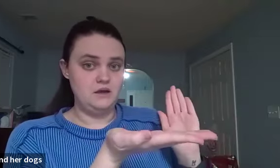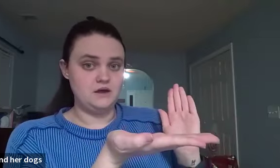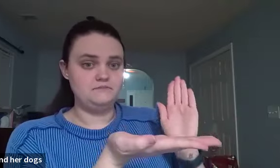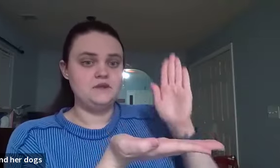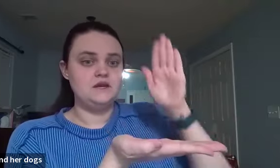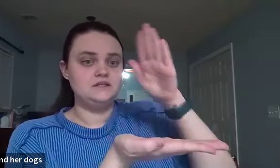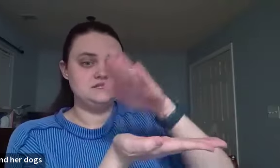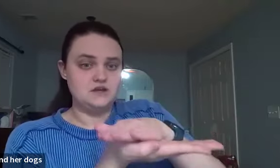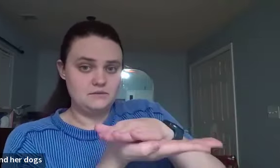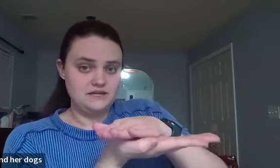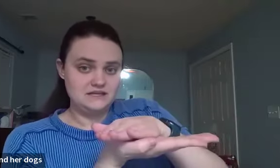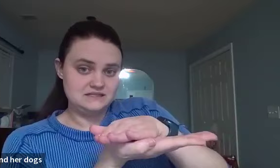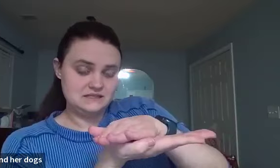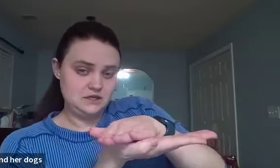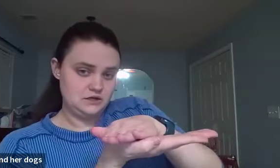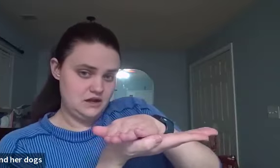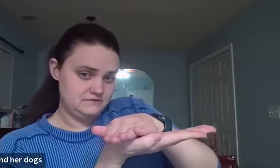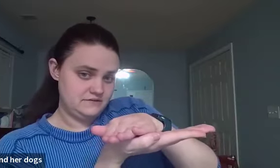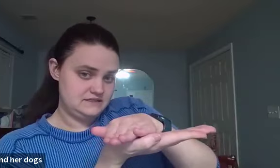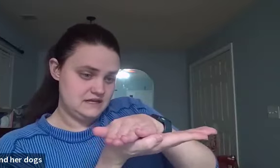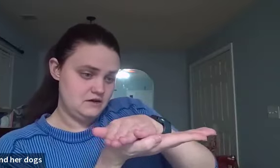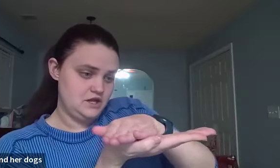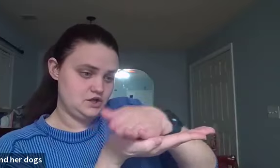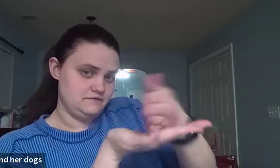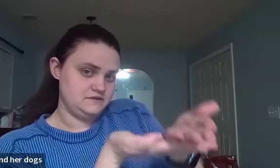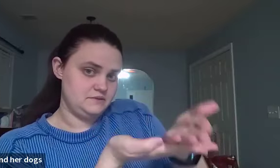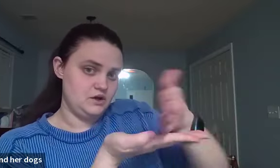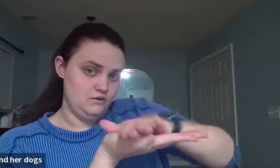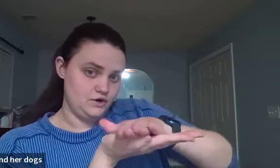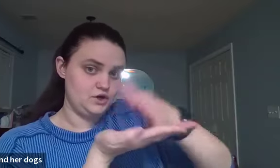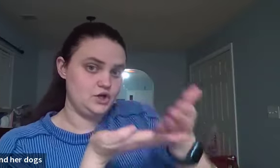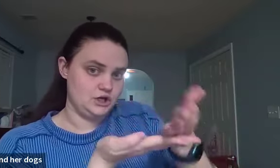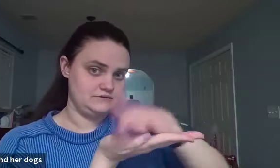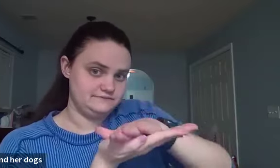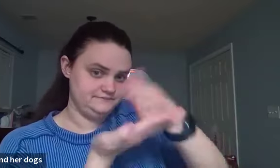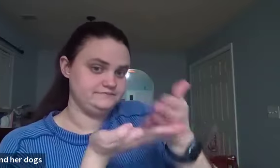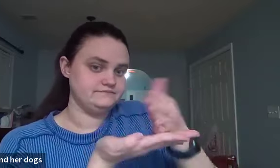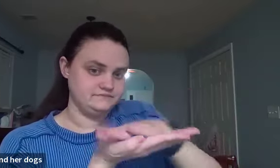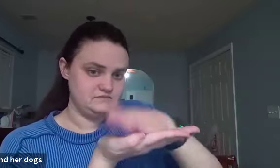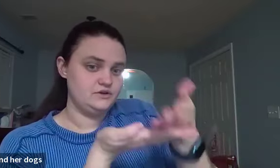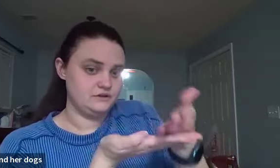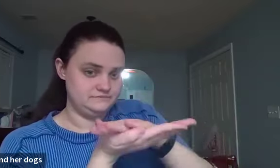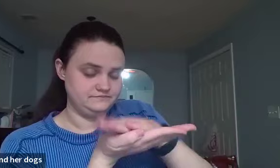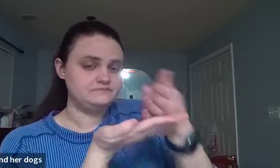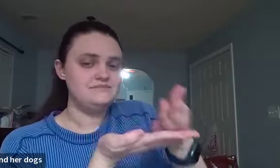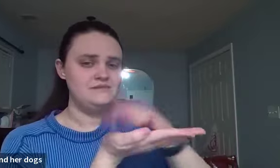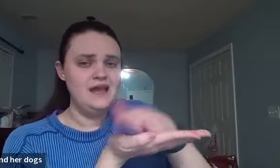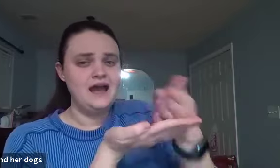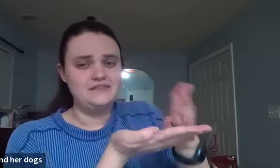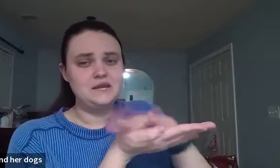palm up. Dominant is here, kind of face down, and you're gonna flip it over. Cook. Cook. I think